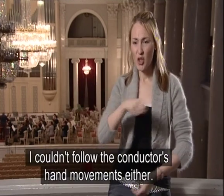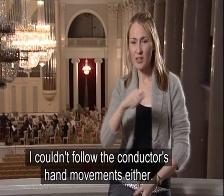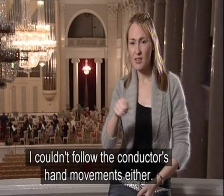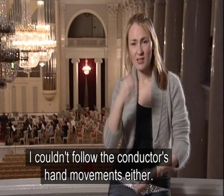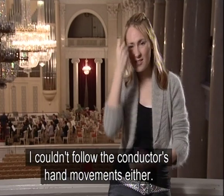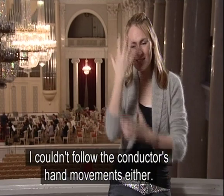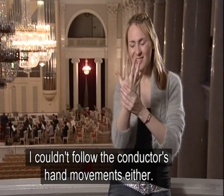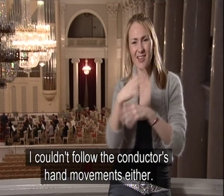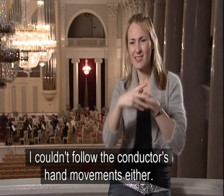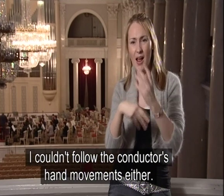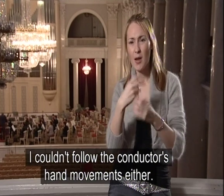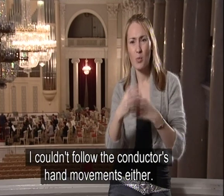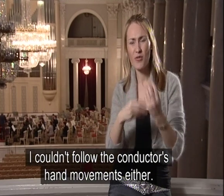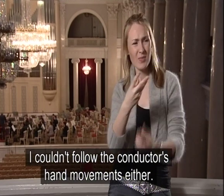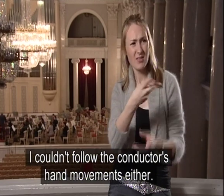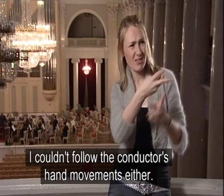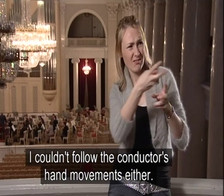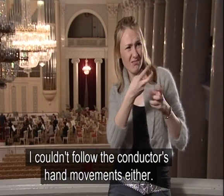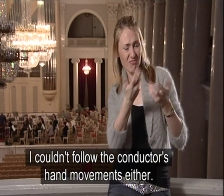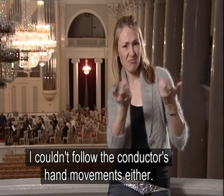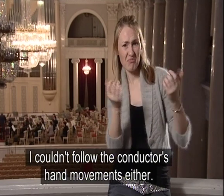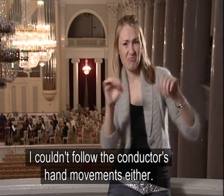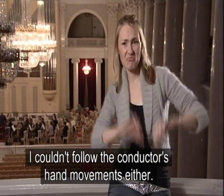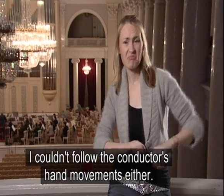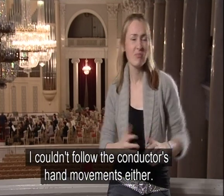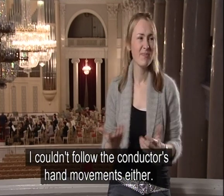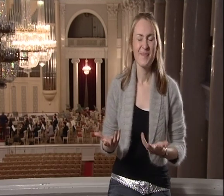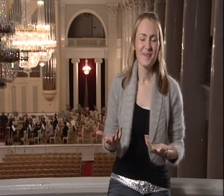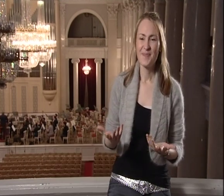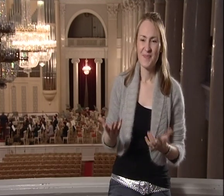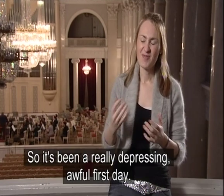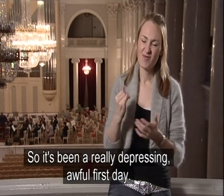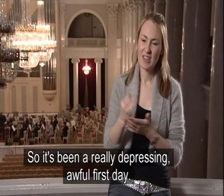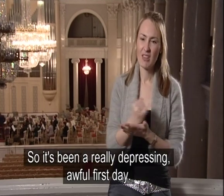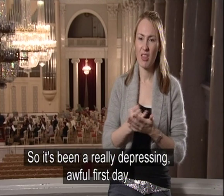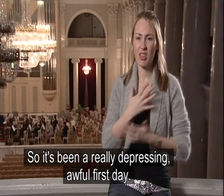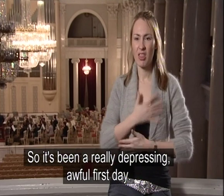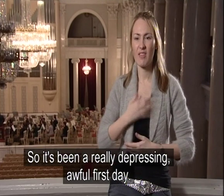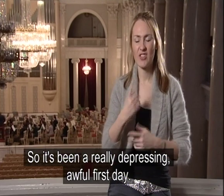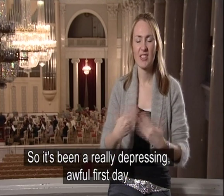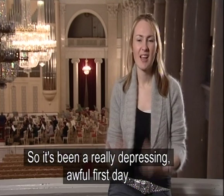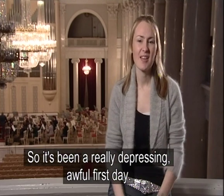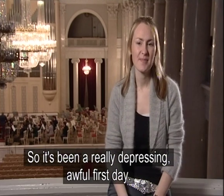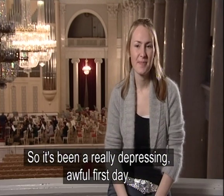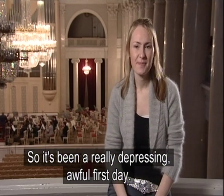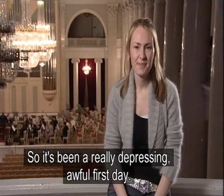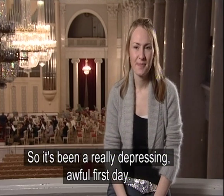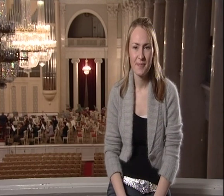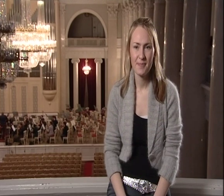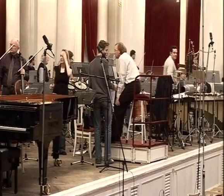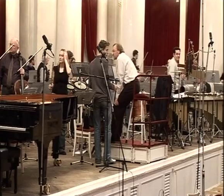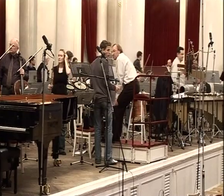I couldn't follow the conductor's hand movement either. There has been a really depressing, awful first day. I'm